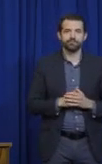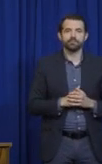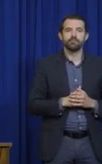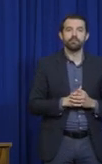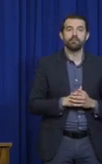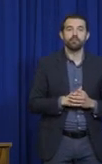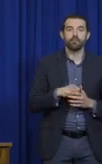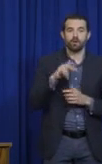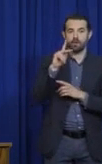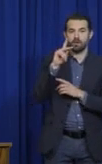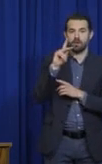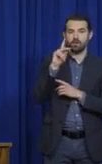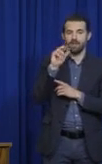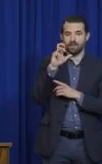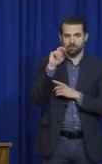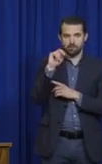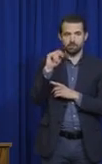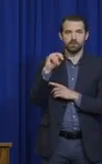Beacon. Go ahead, Kara.